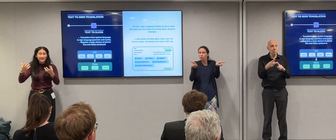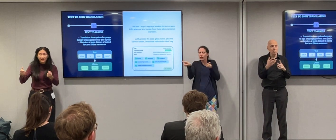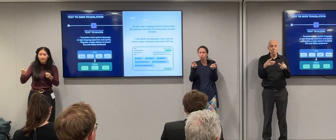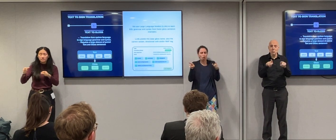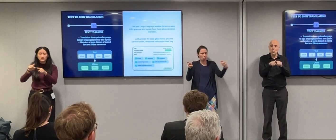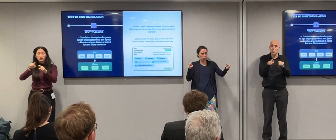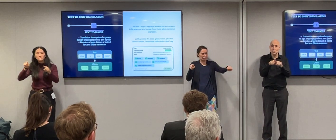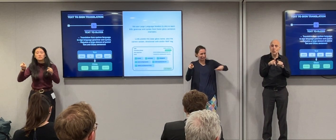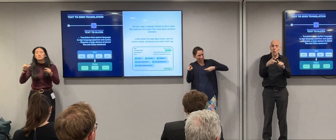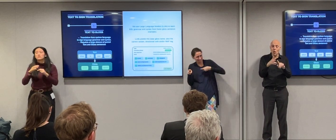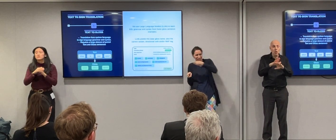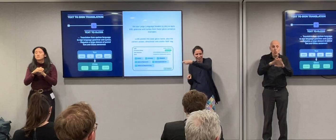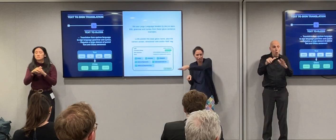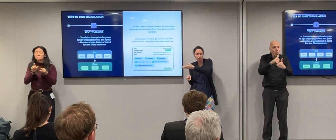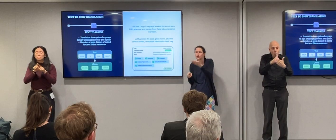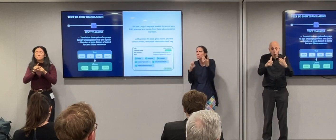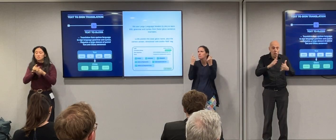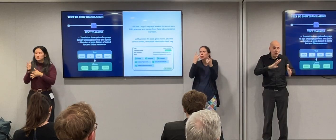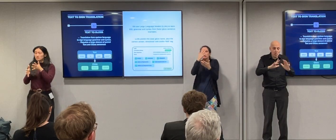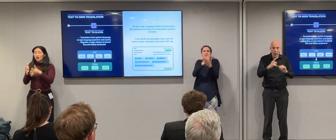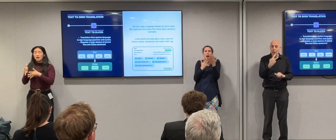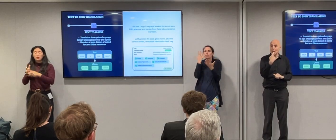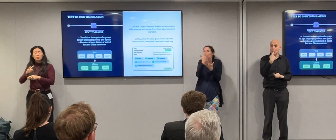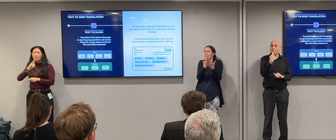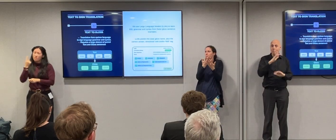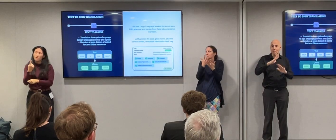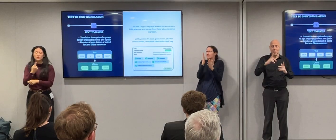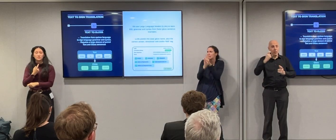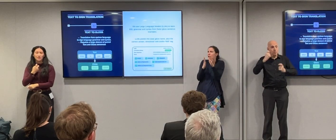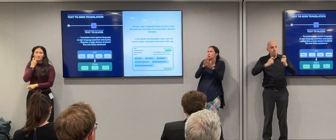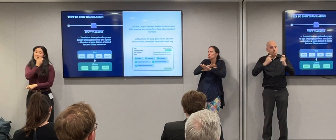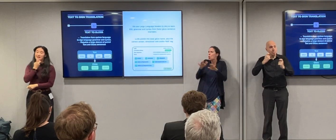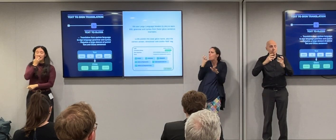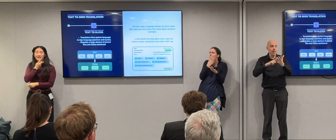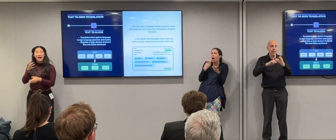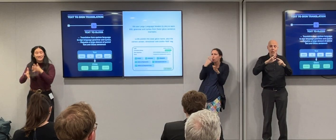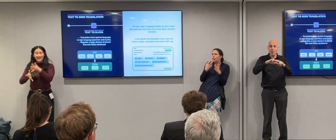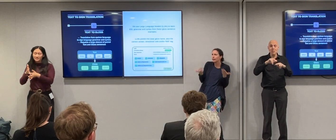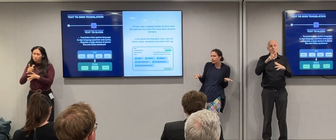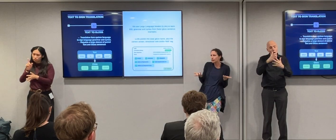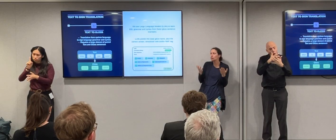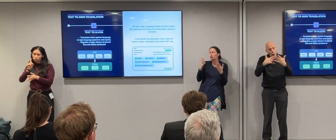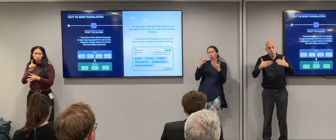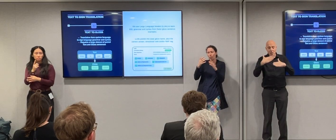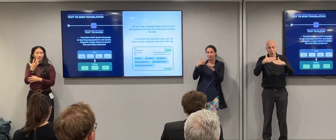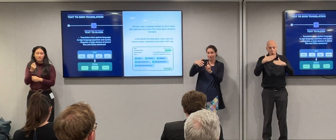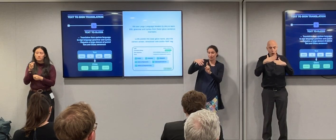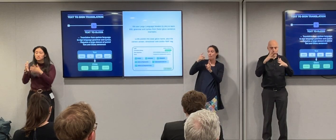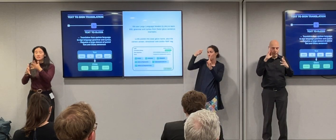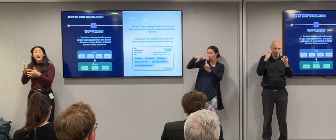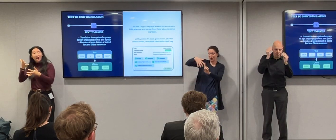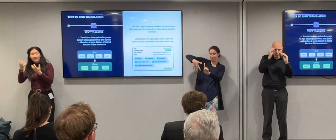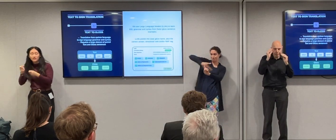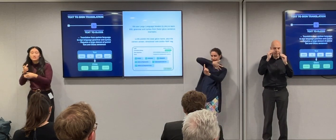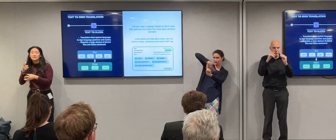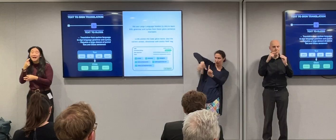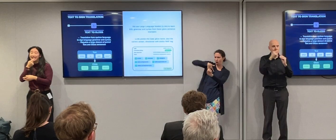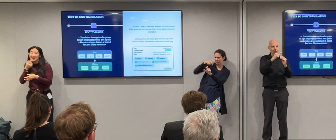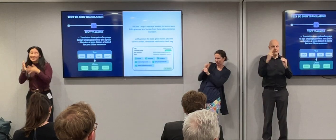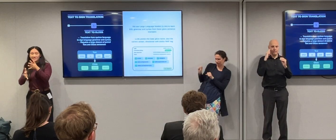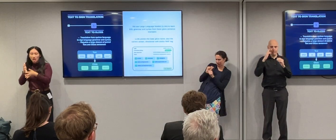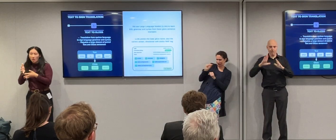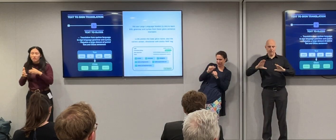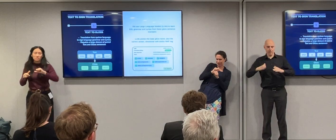not always every sign has to be mouthed. Maybe you've done a non-manual feature sign. There's a lot of work behind the scenes there that's been kind of created by our dev